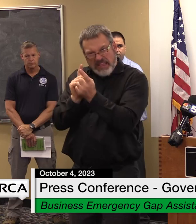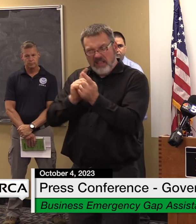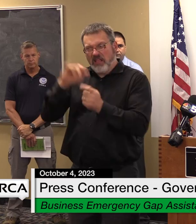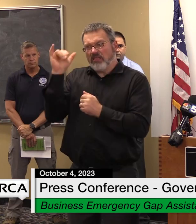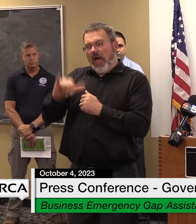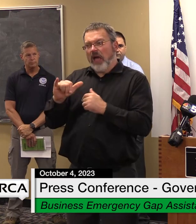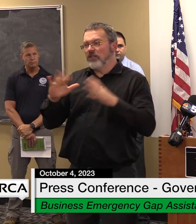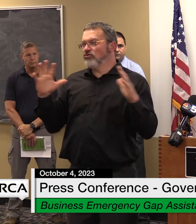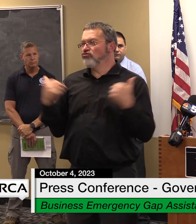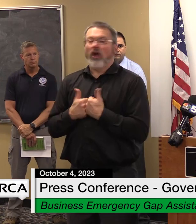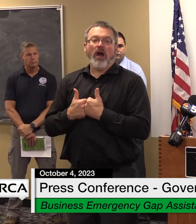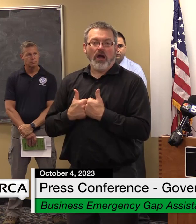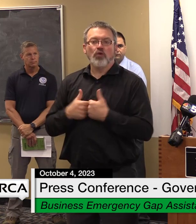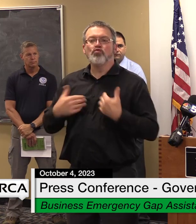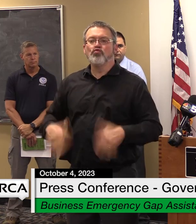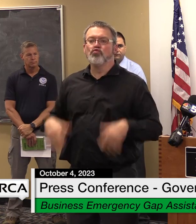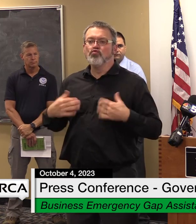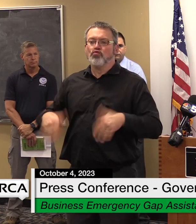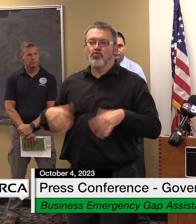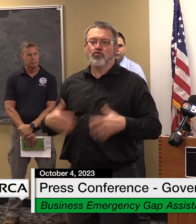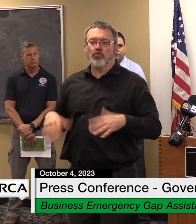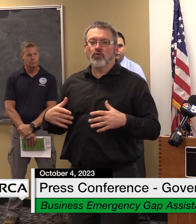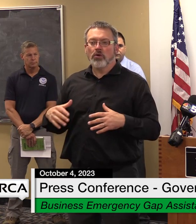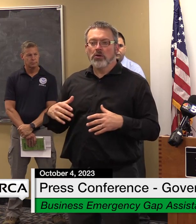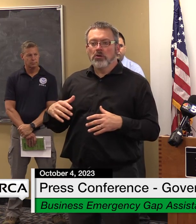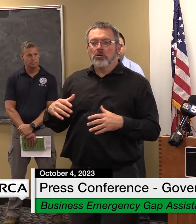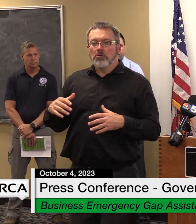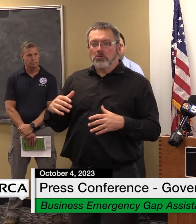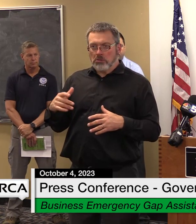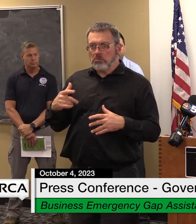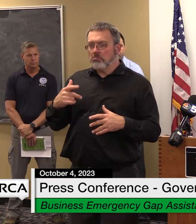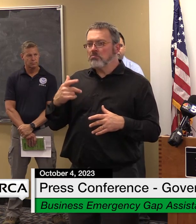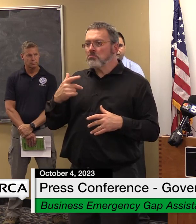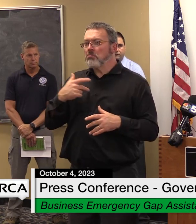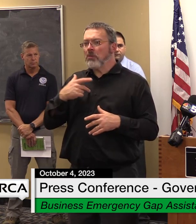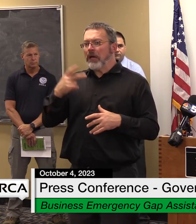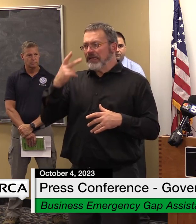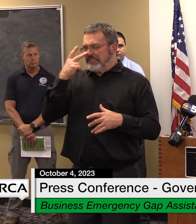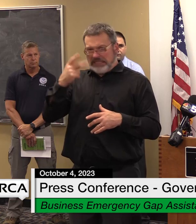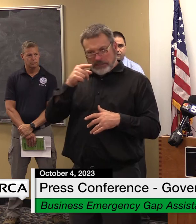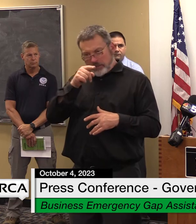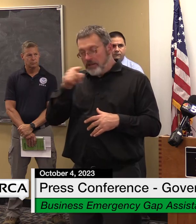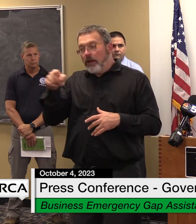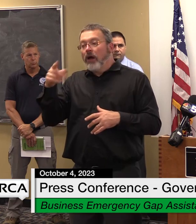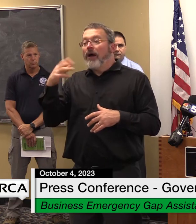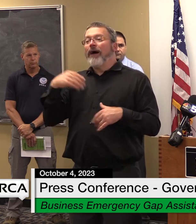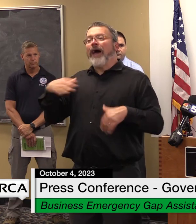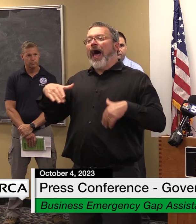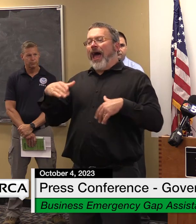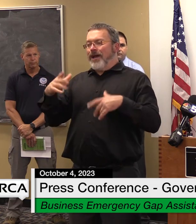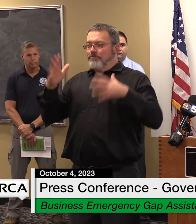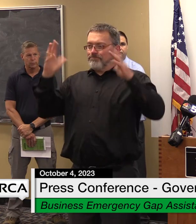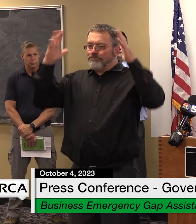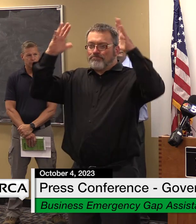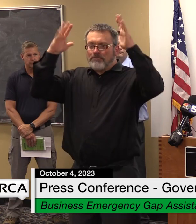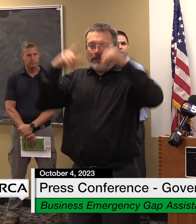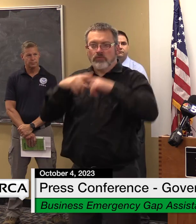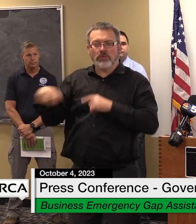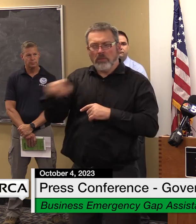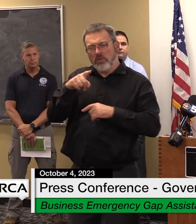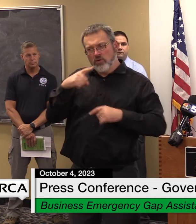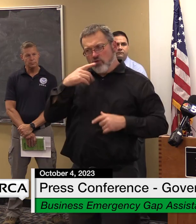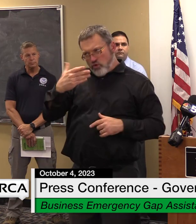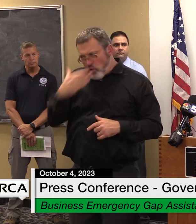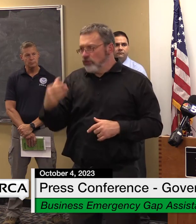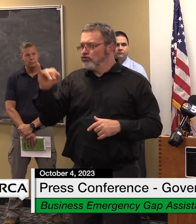work was was unrecognized. So we want to make sure that we recognize them this morning. However, it became clear